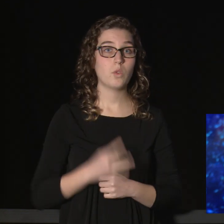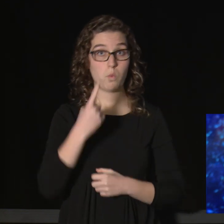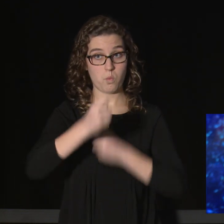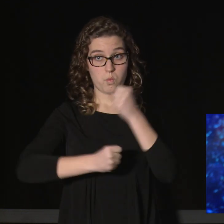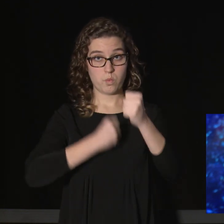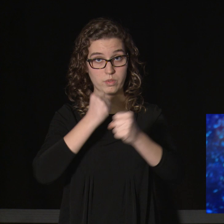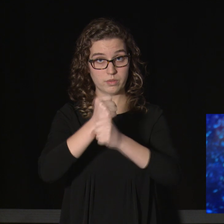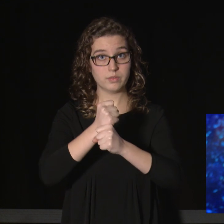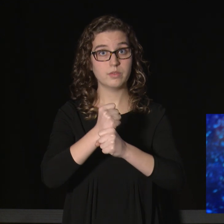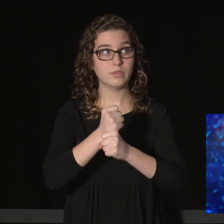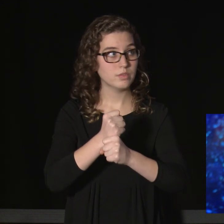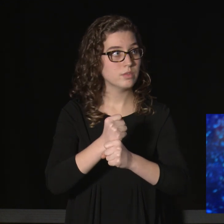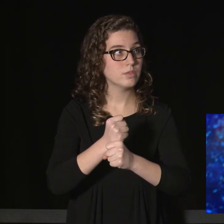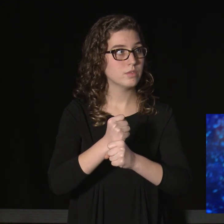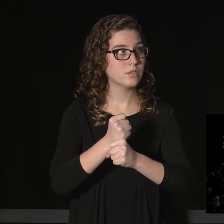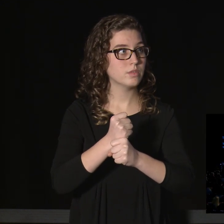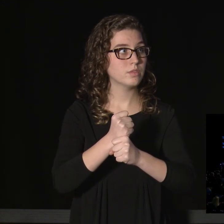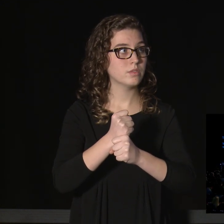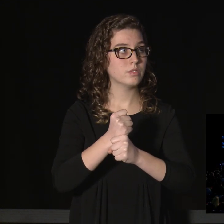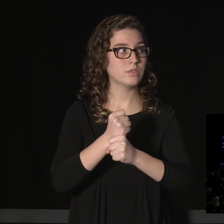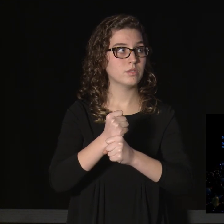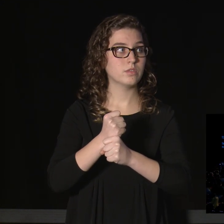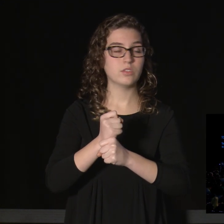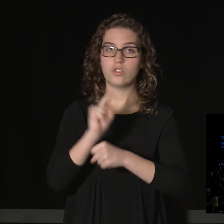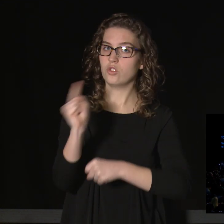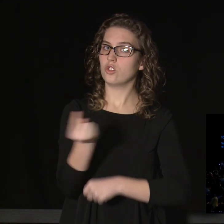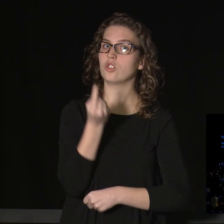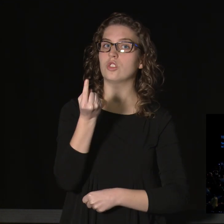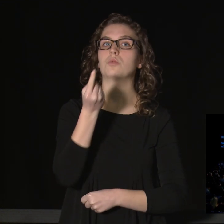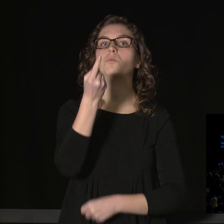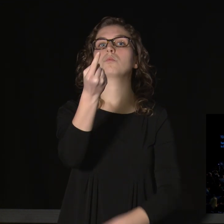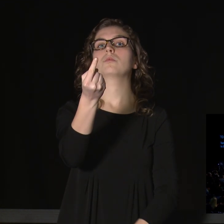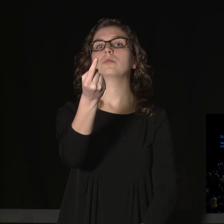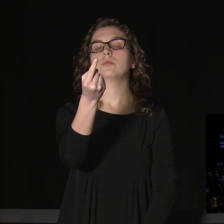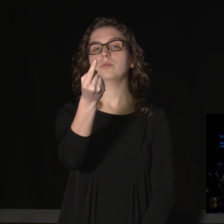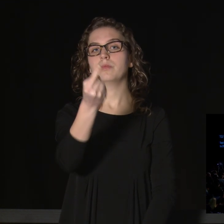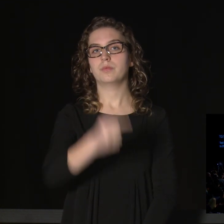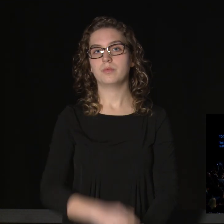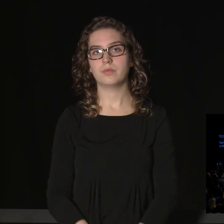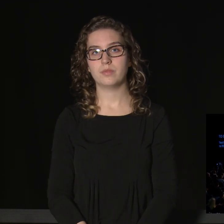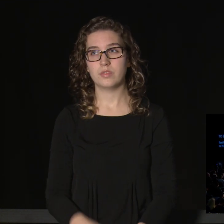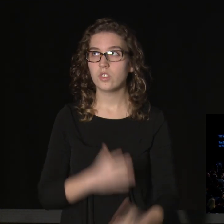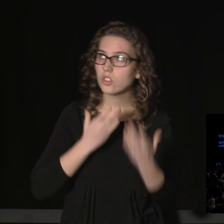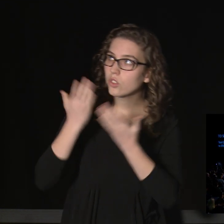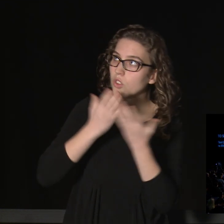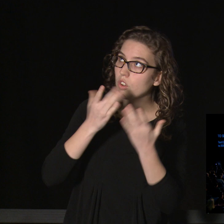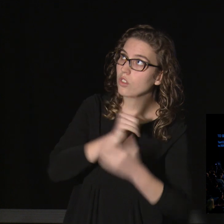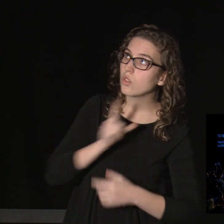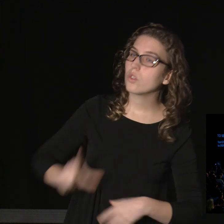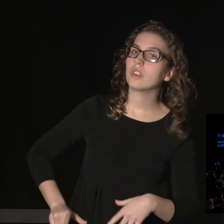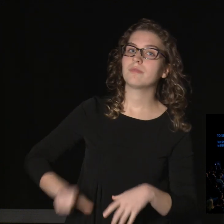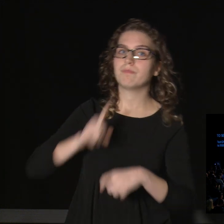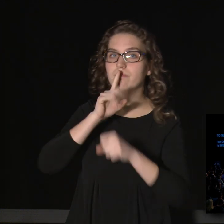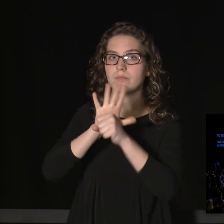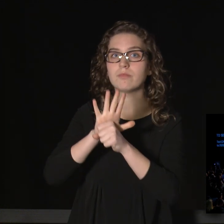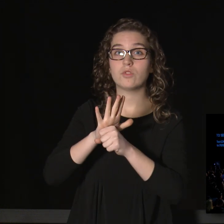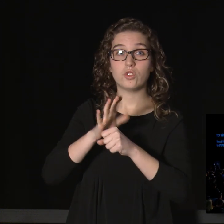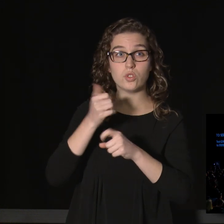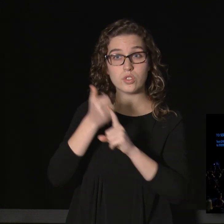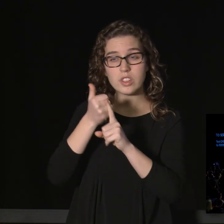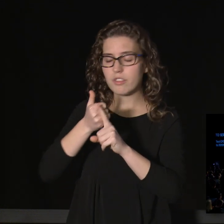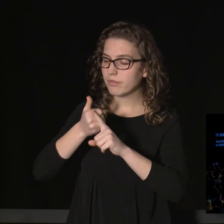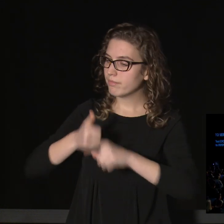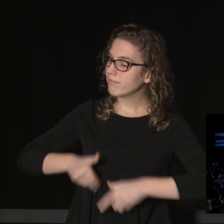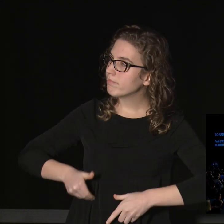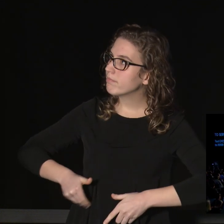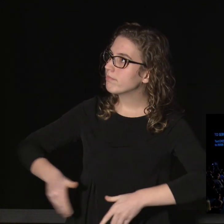1 year, just one, to serve the Lord, dedicate yourself completely to